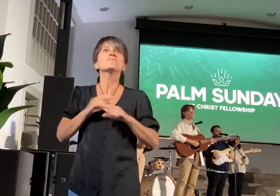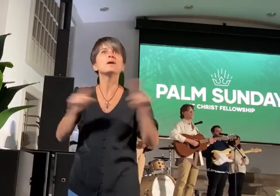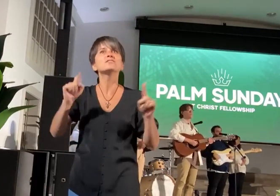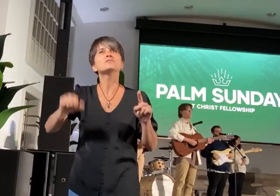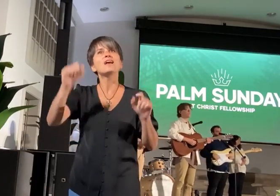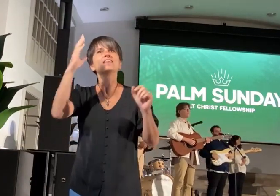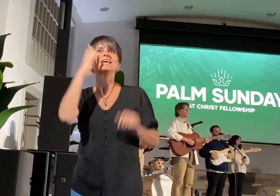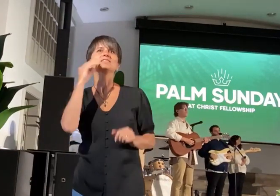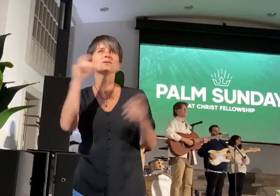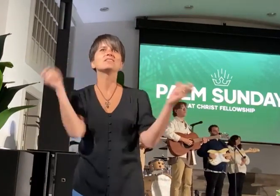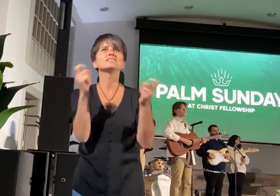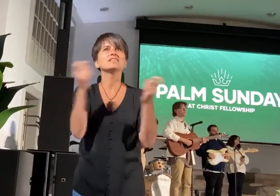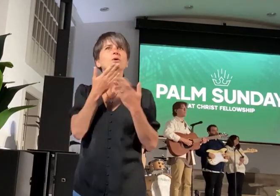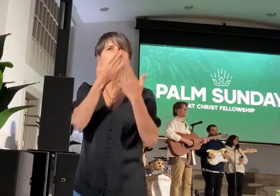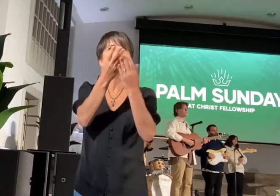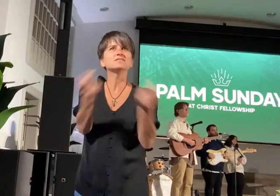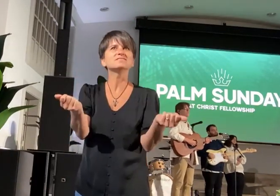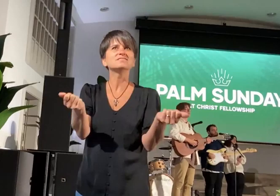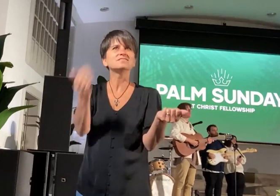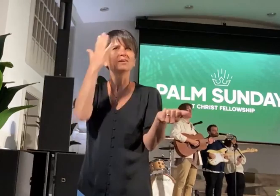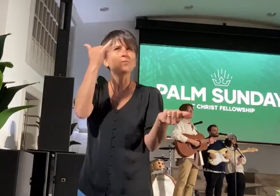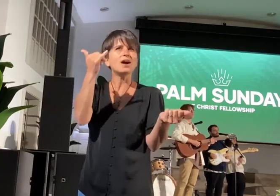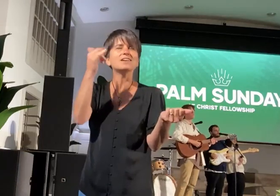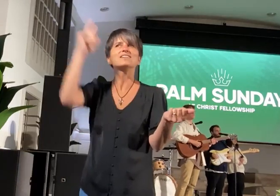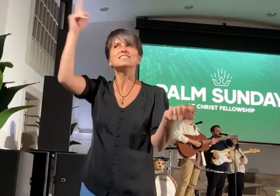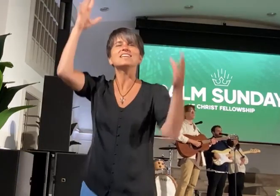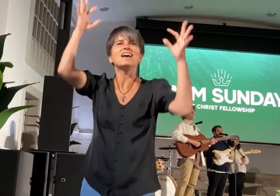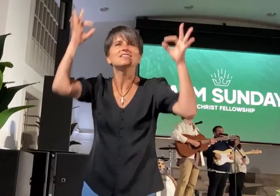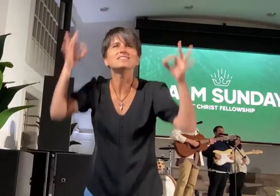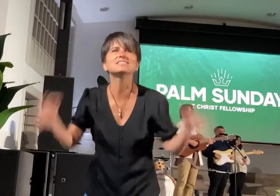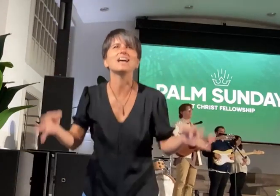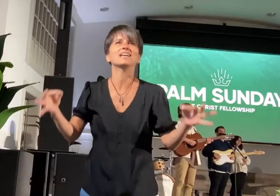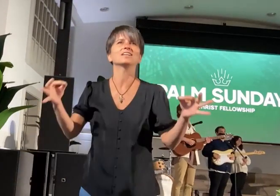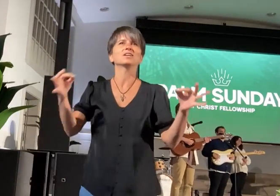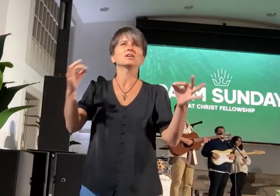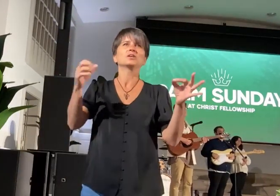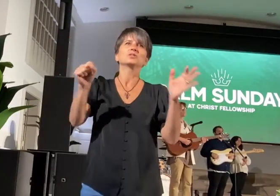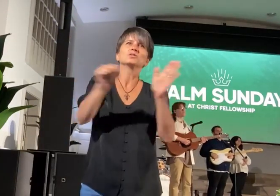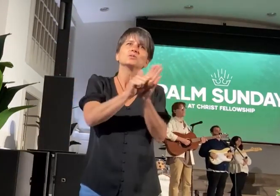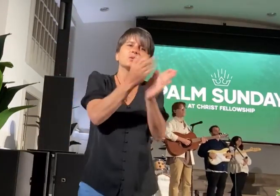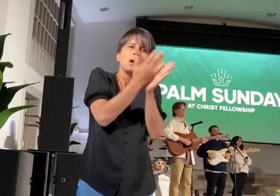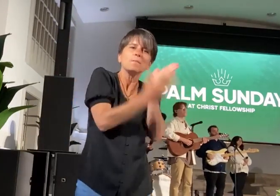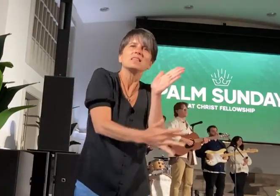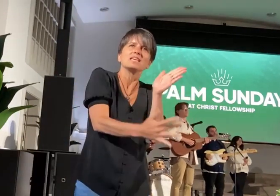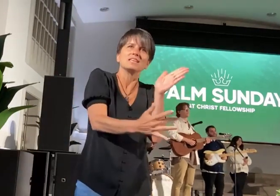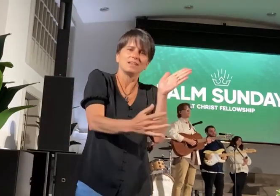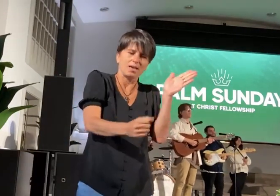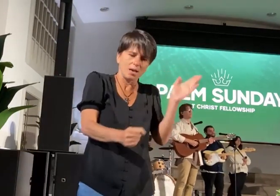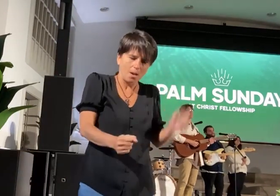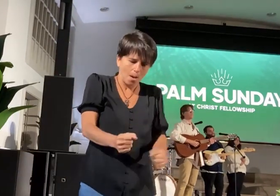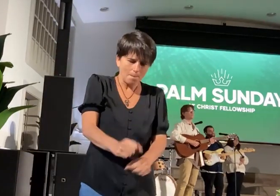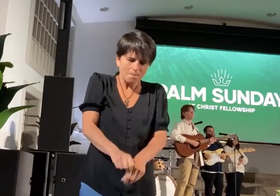and forgiveness of your sins because Jesus chose to bleed for his feet?